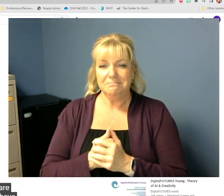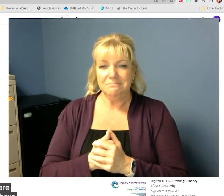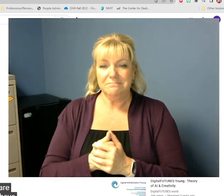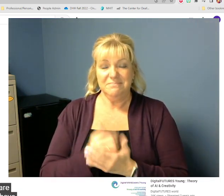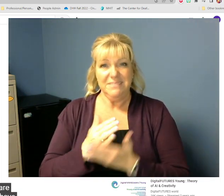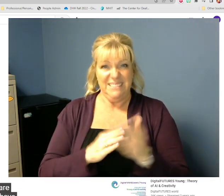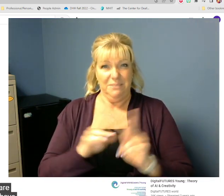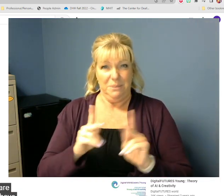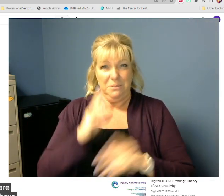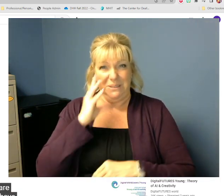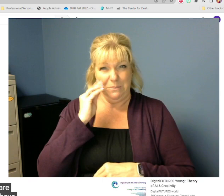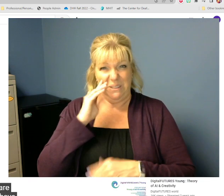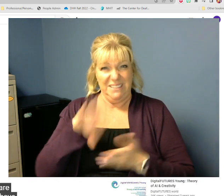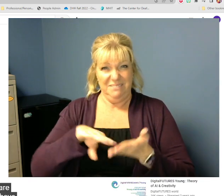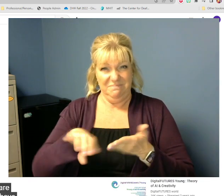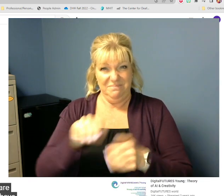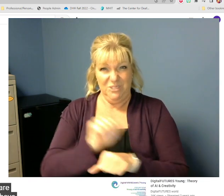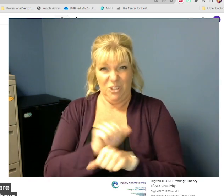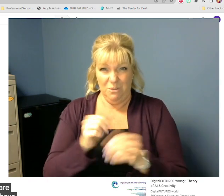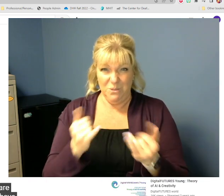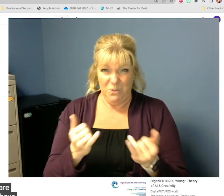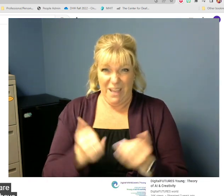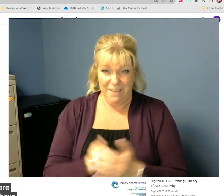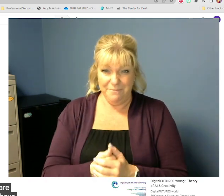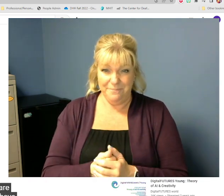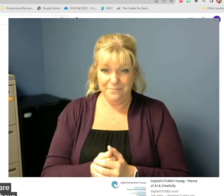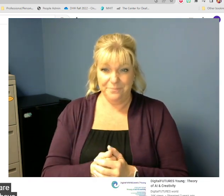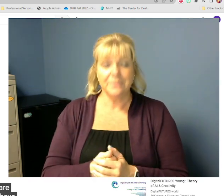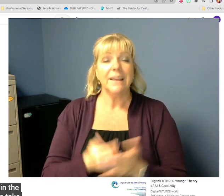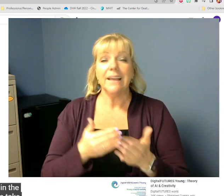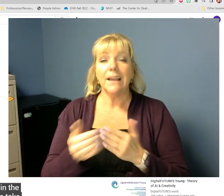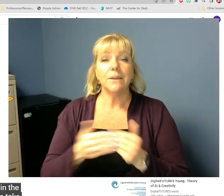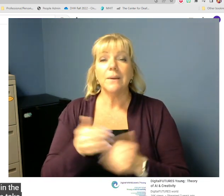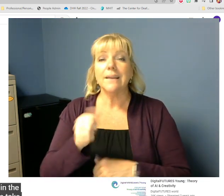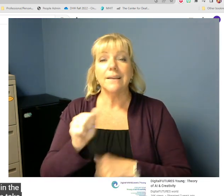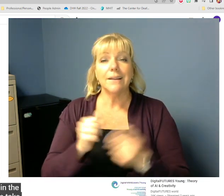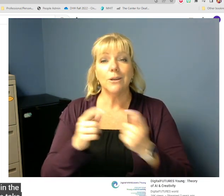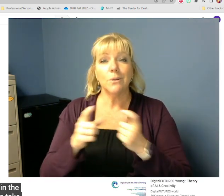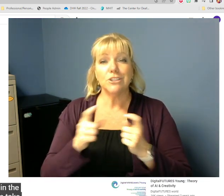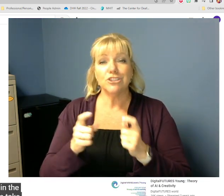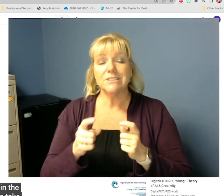people are experiencing today. All right, if